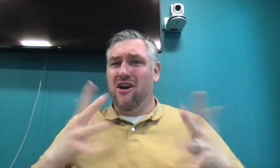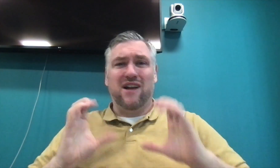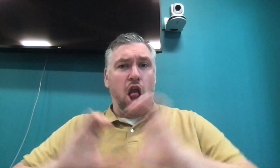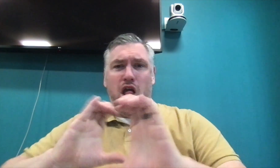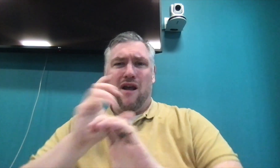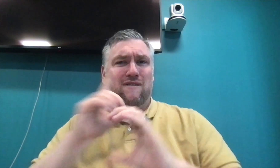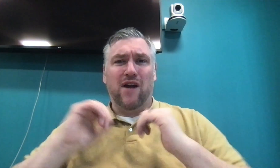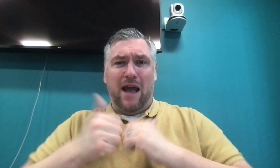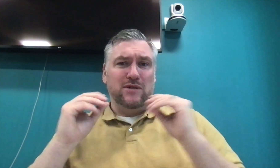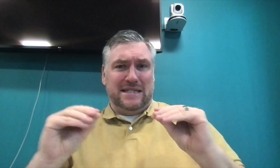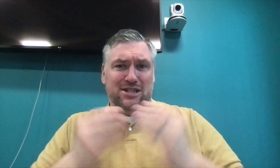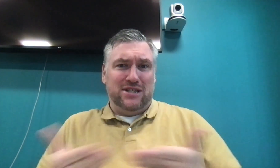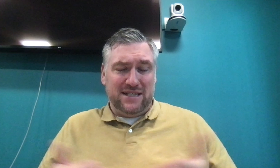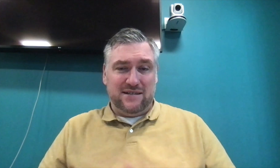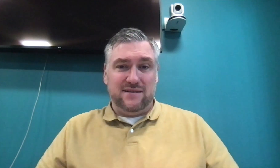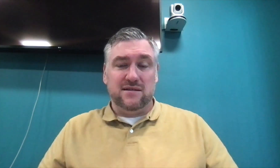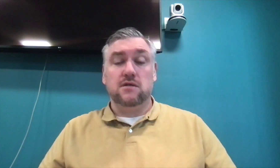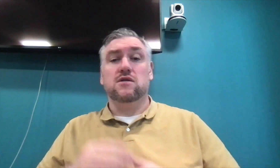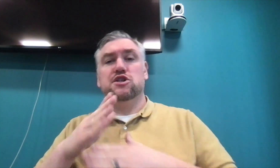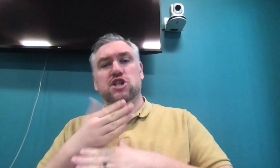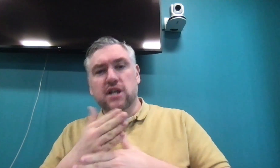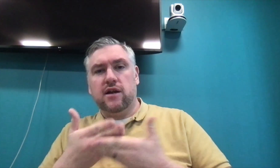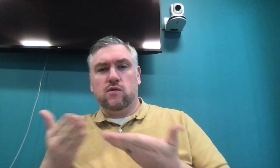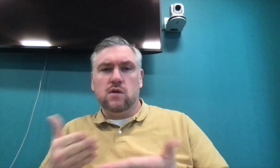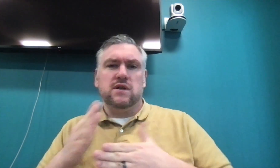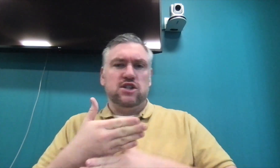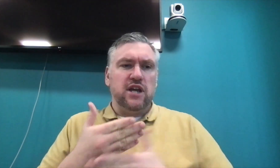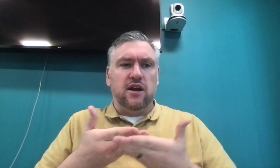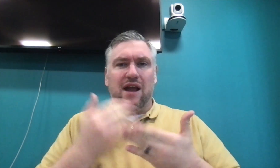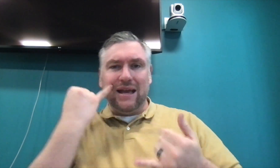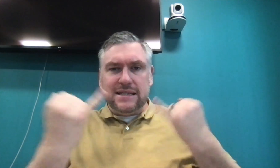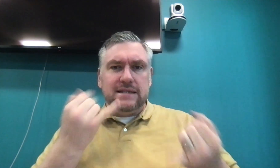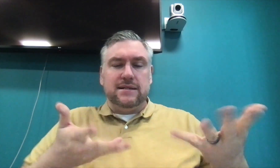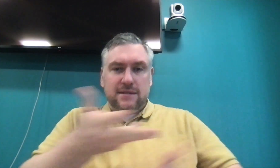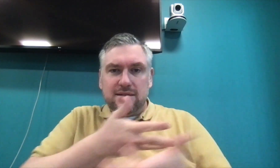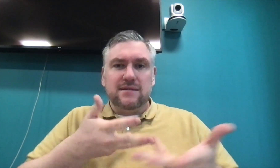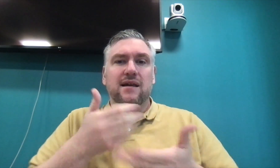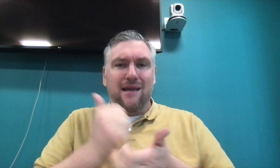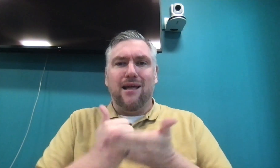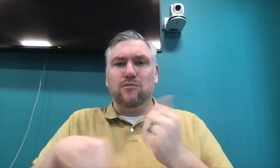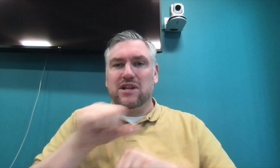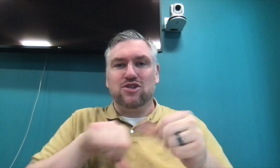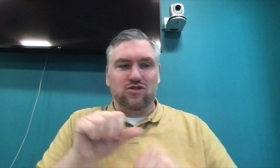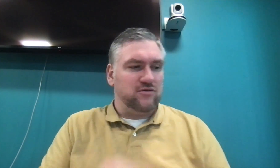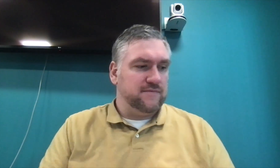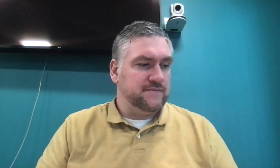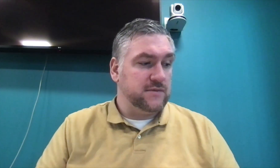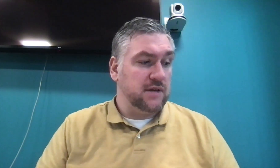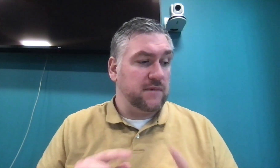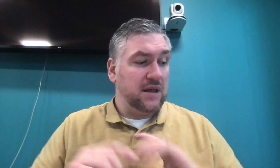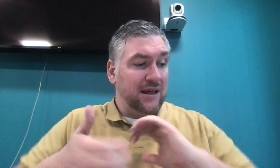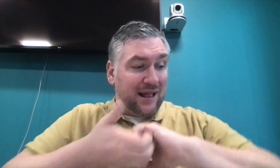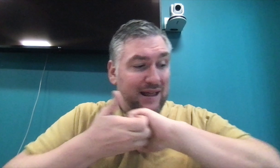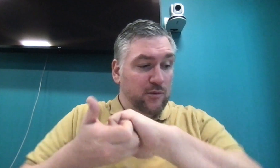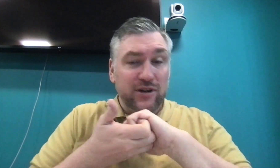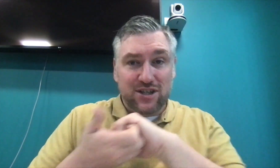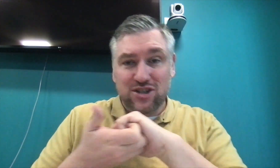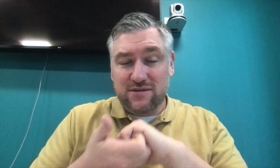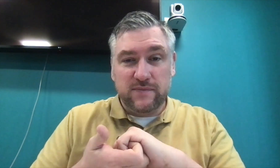to look. They're already looking for how to teach their content areas. Share resources, share ideas, help each other out. Now